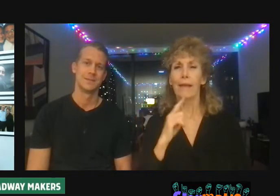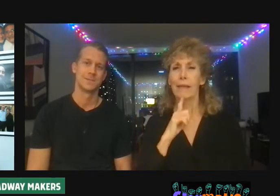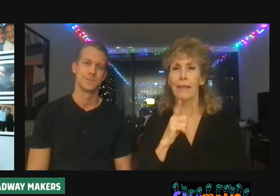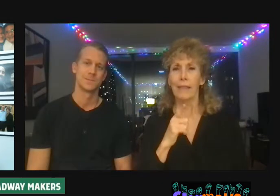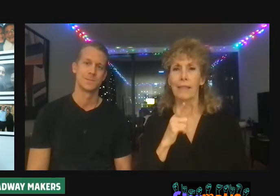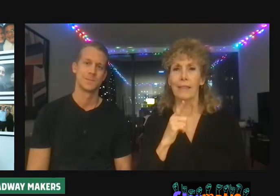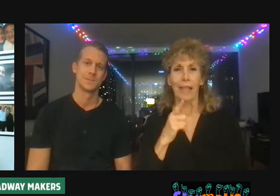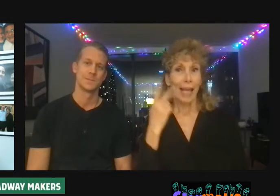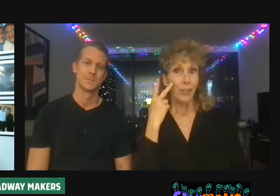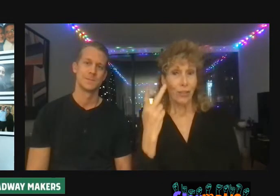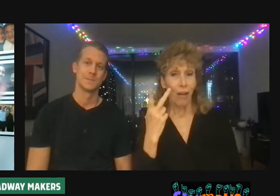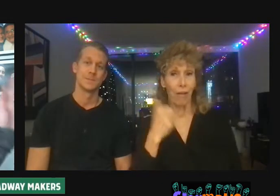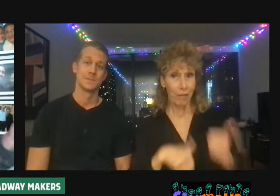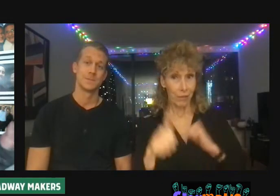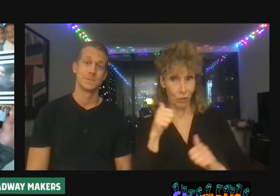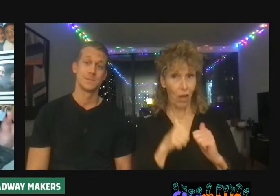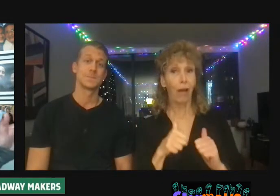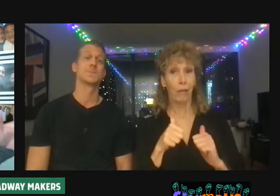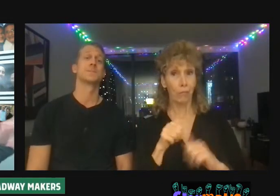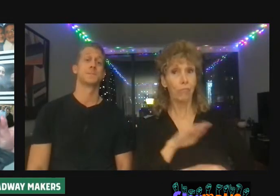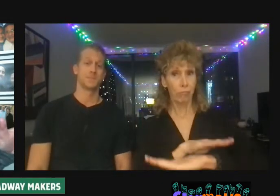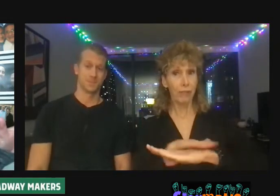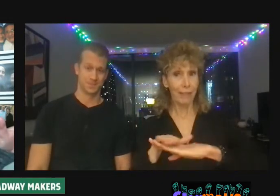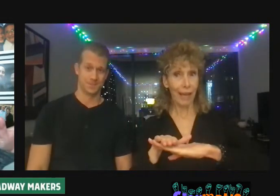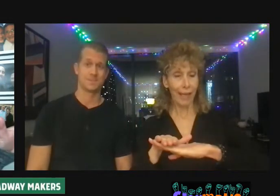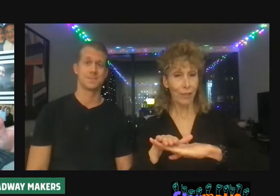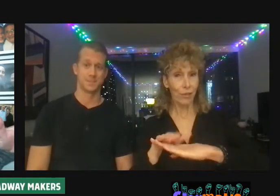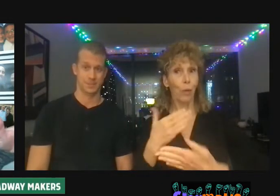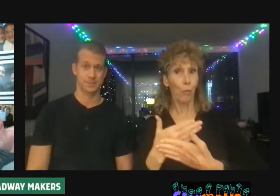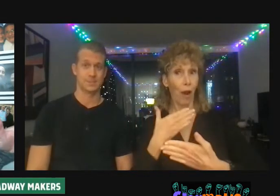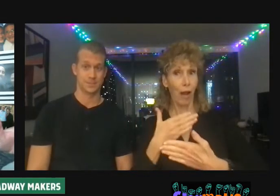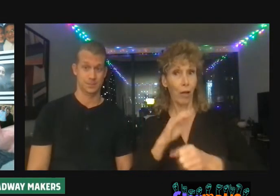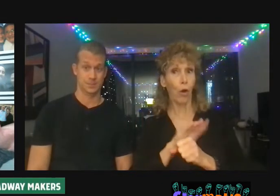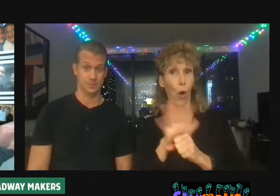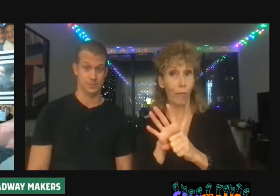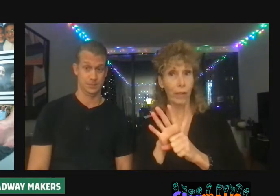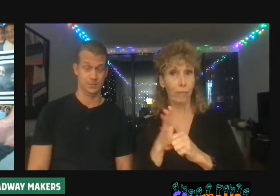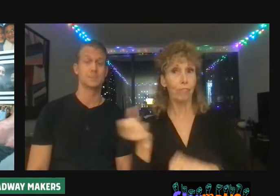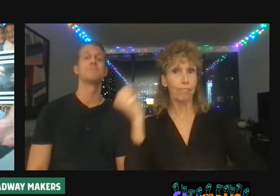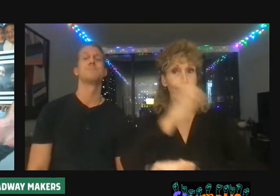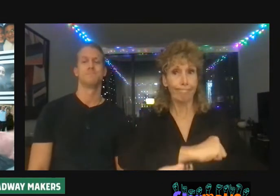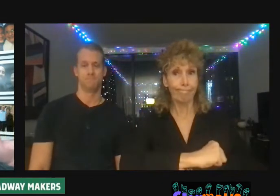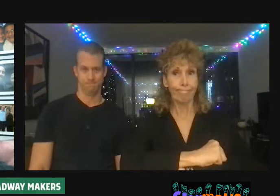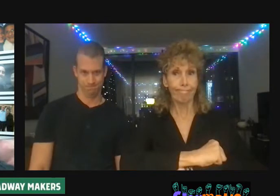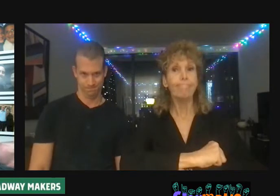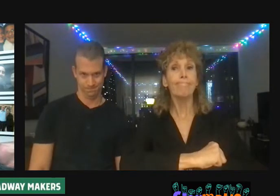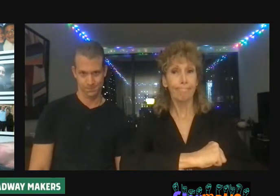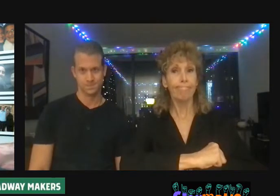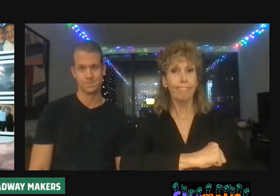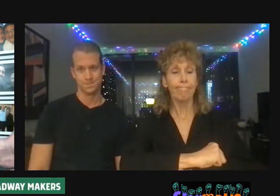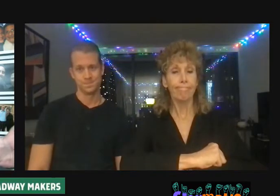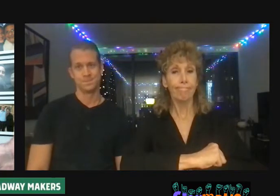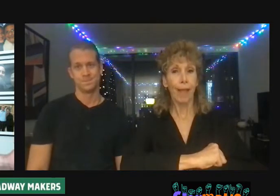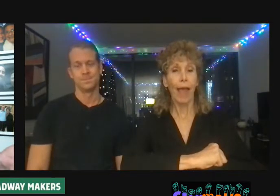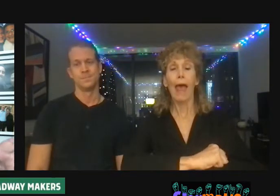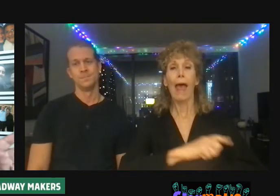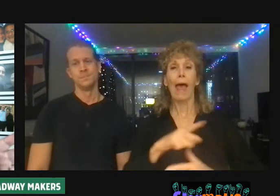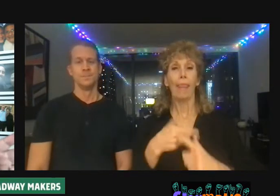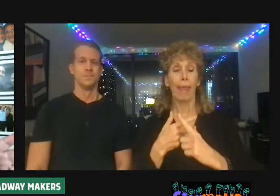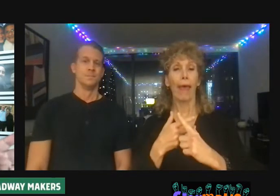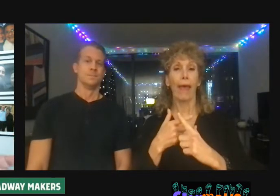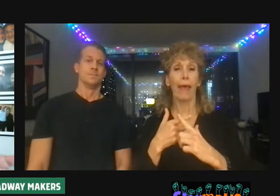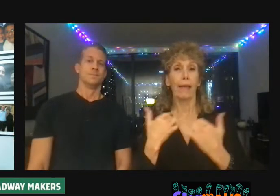show prior to COVID shutting everything down and then returned to New York and saw